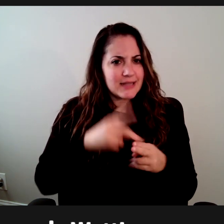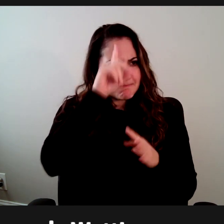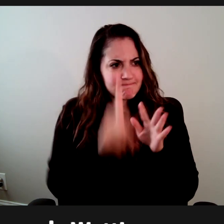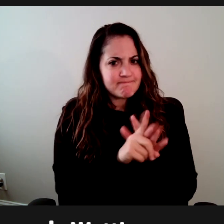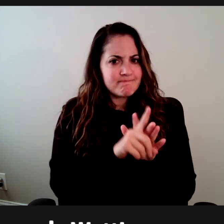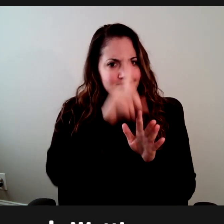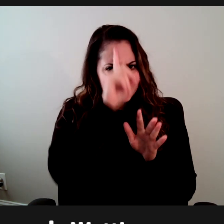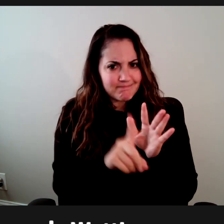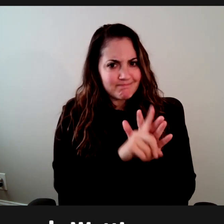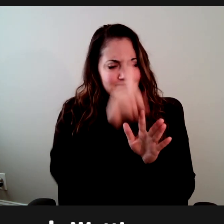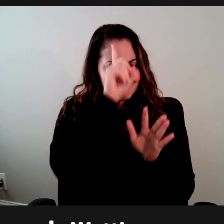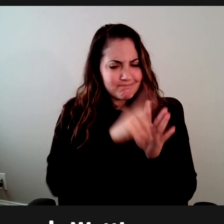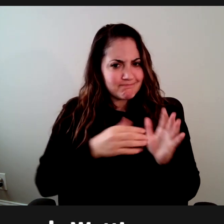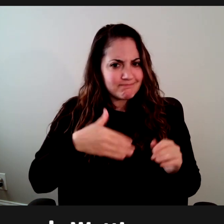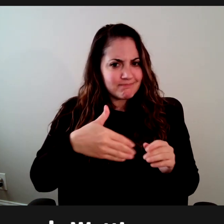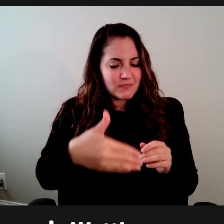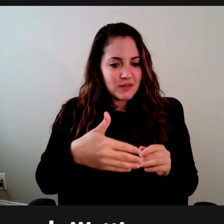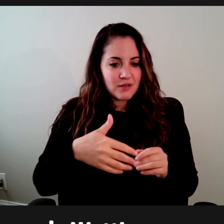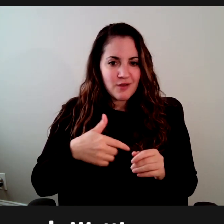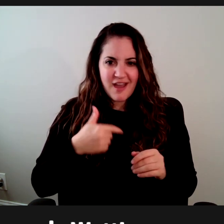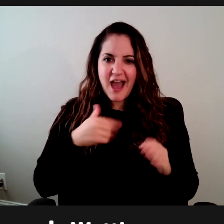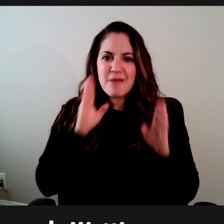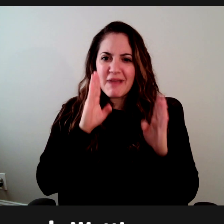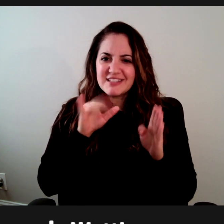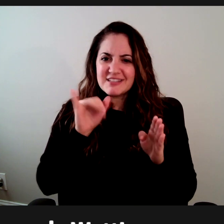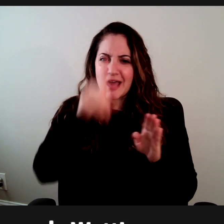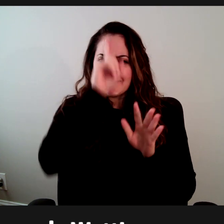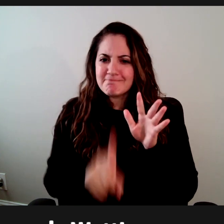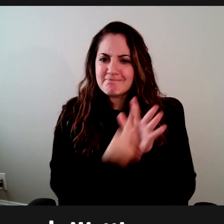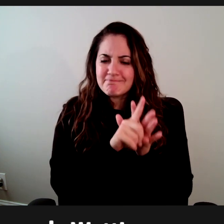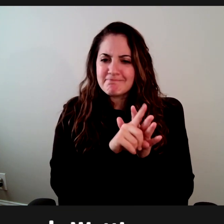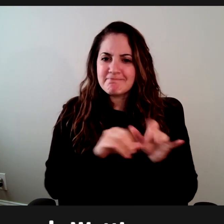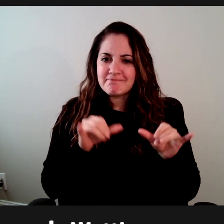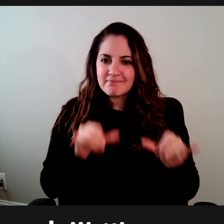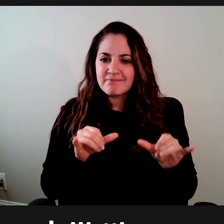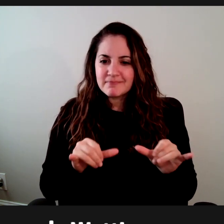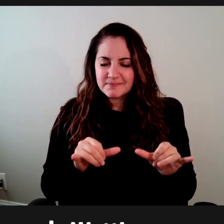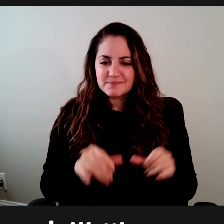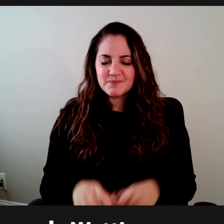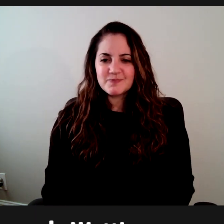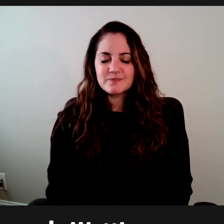he would just pop into my head. And so I listened to that. And